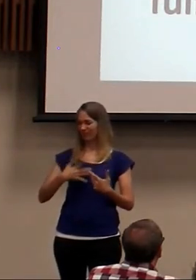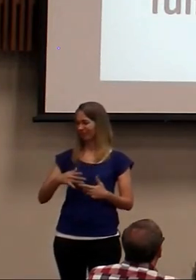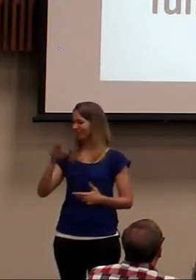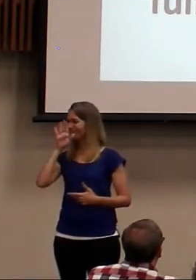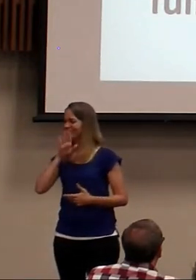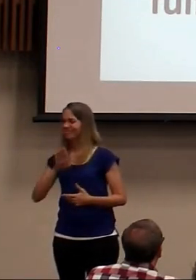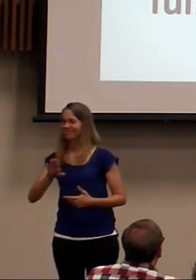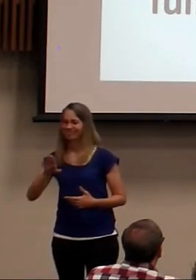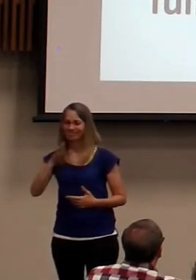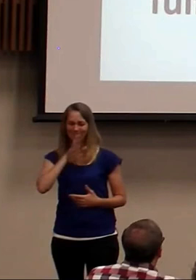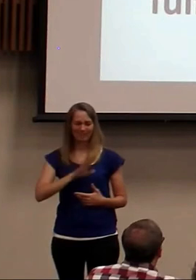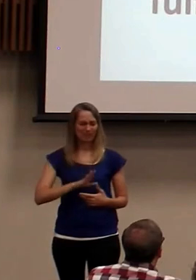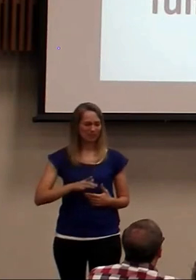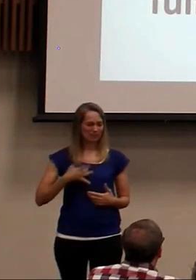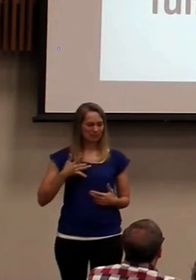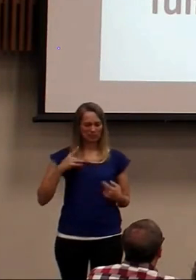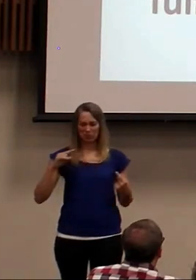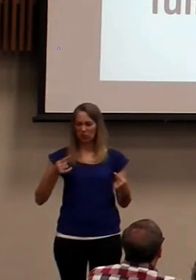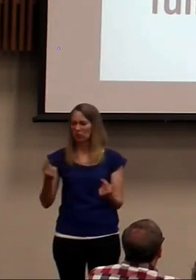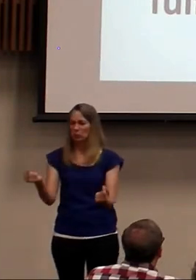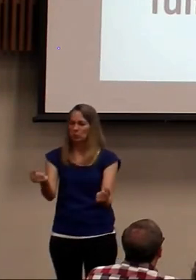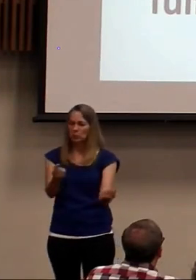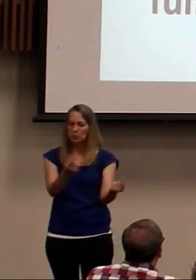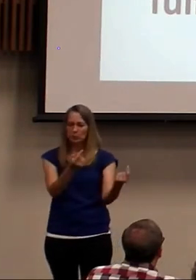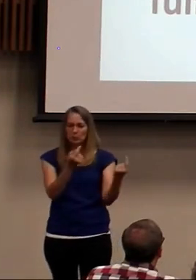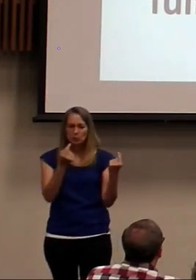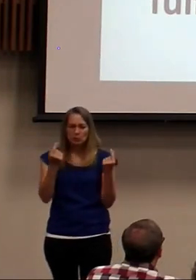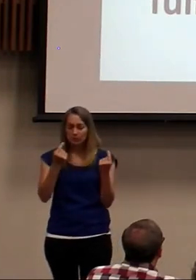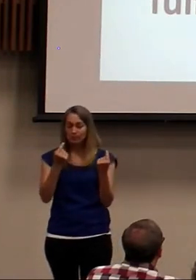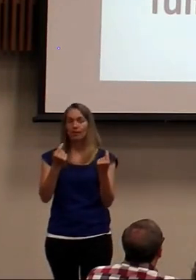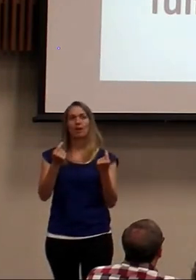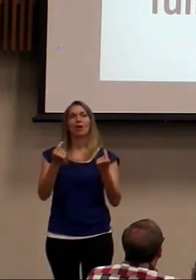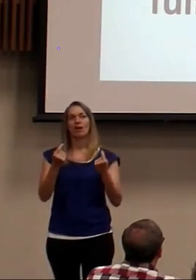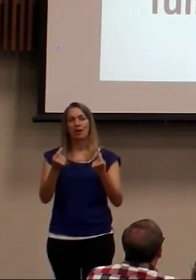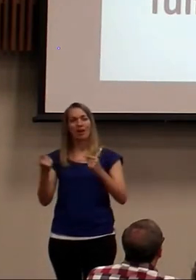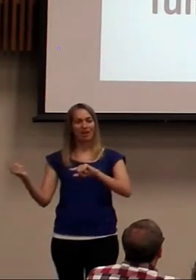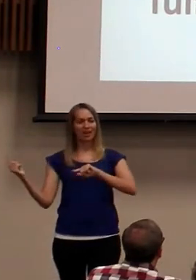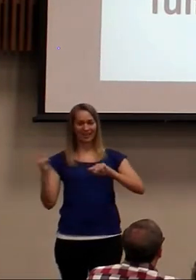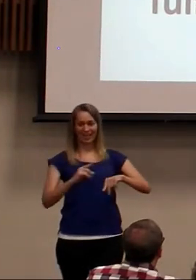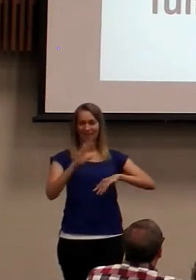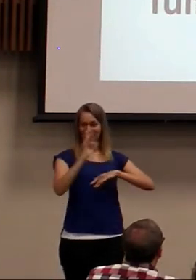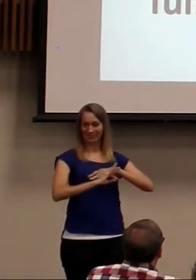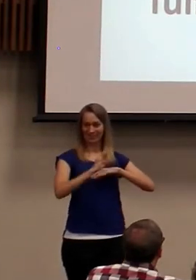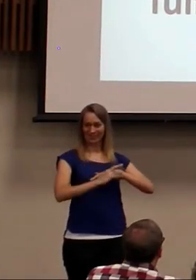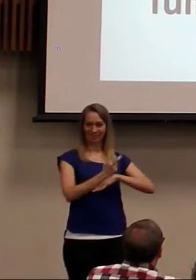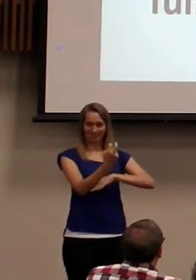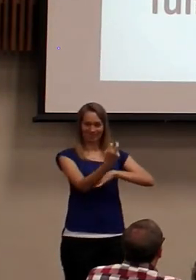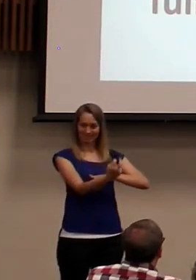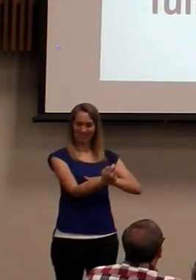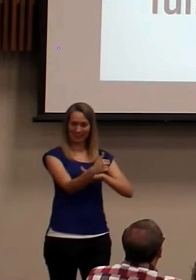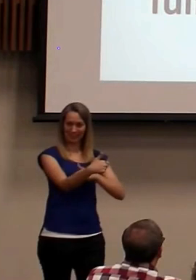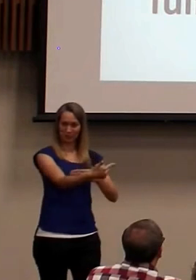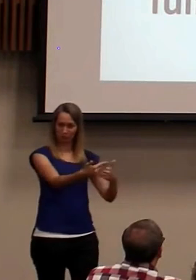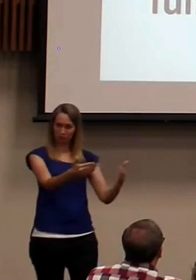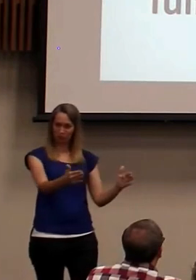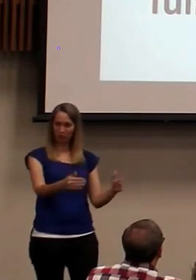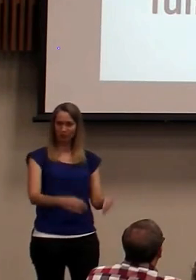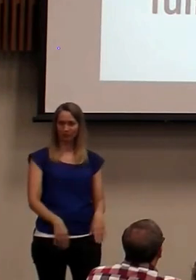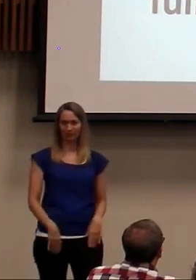back to this room to sit among my teachers, to ask for their advice, their